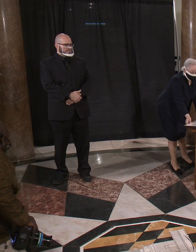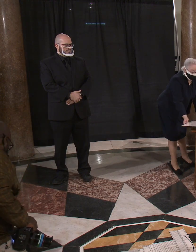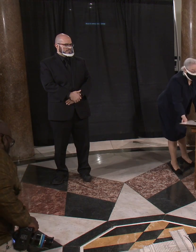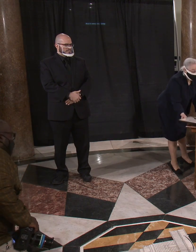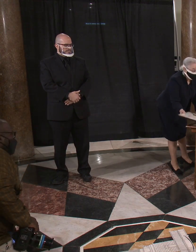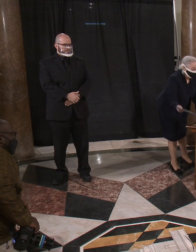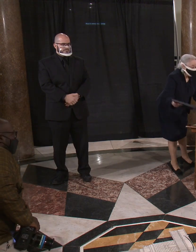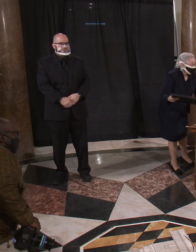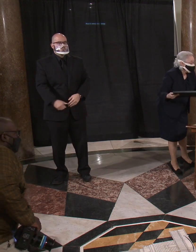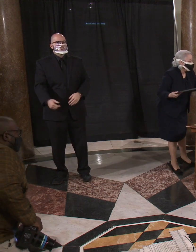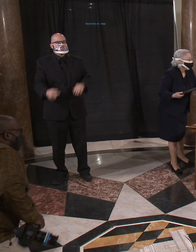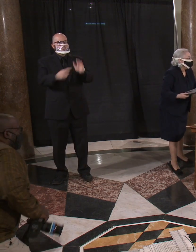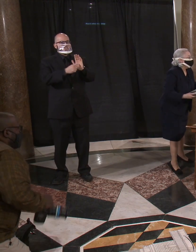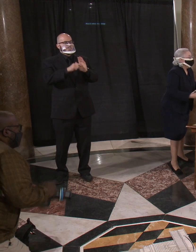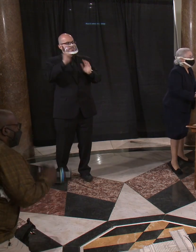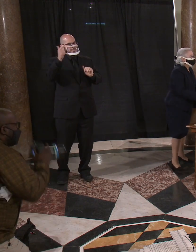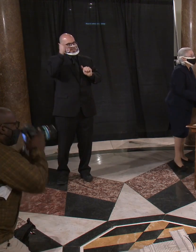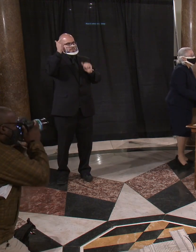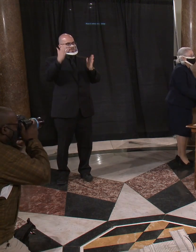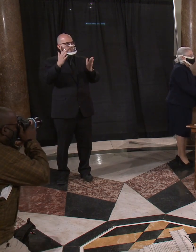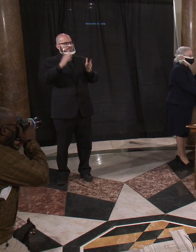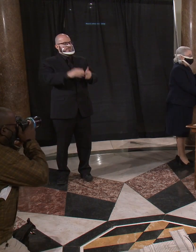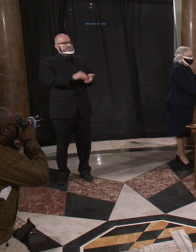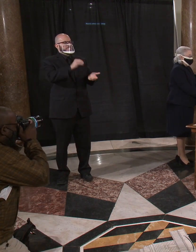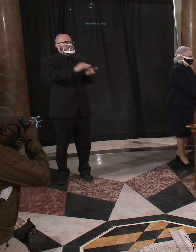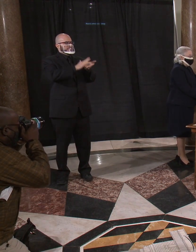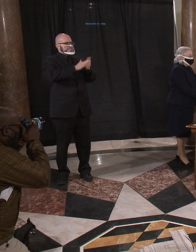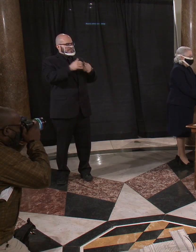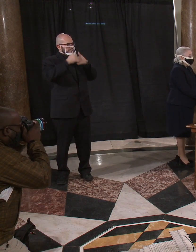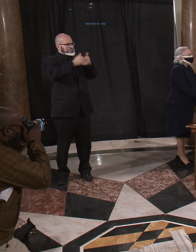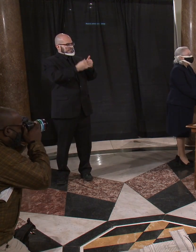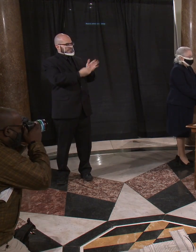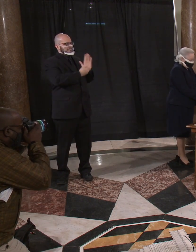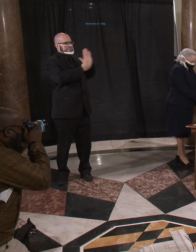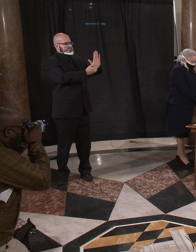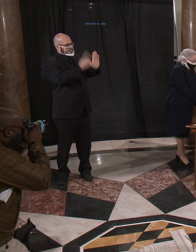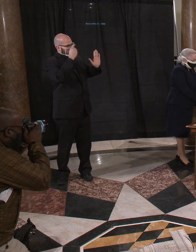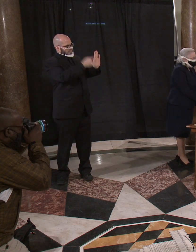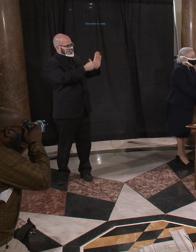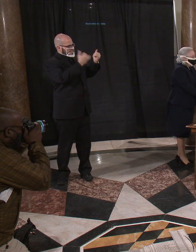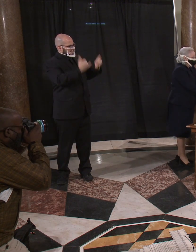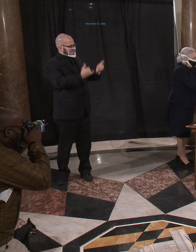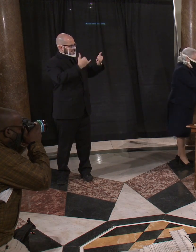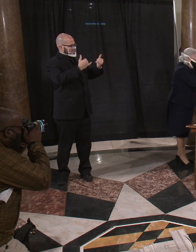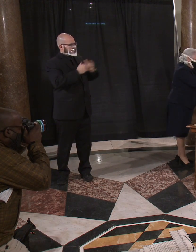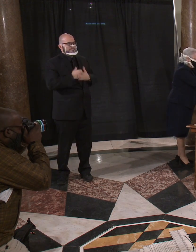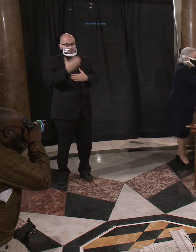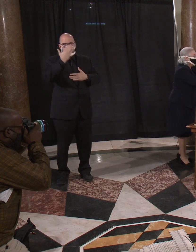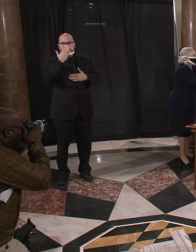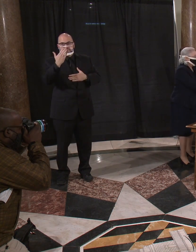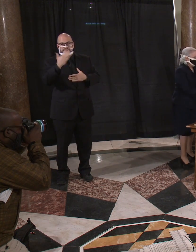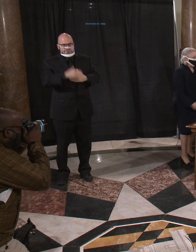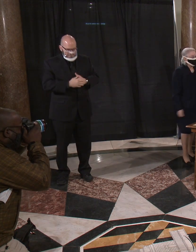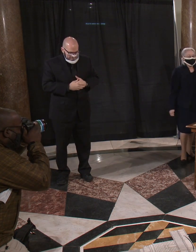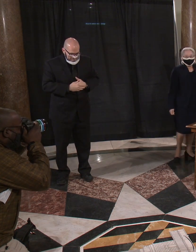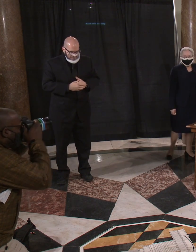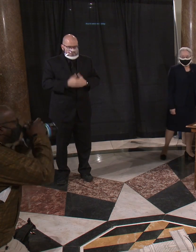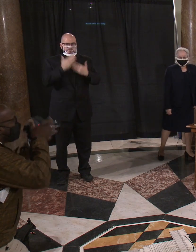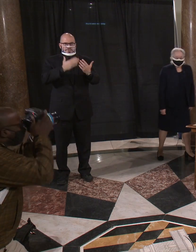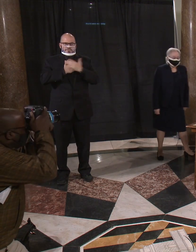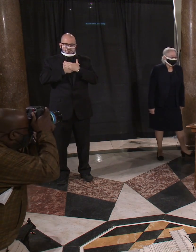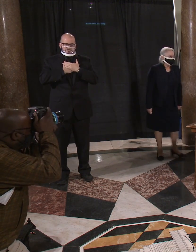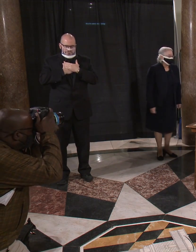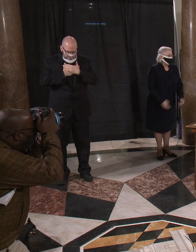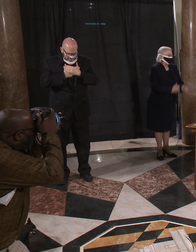This is the governor's citation presented to you this day. Thank you. Thank you. Thank you, thank you, thank